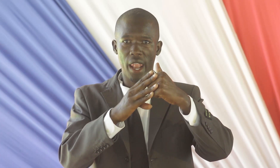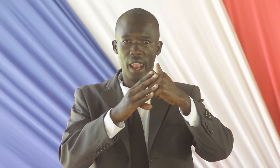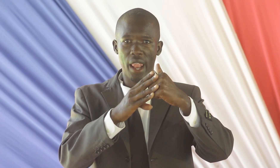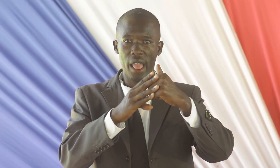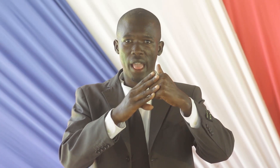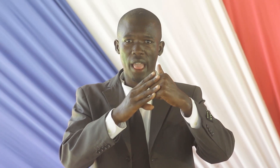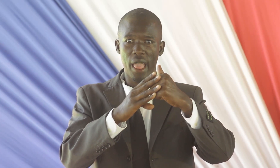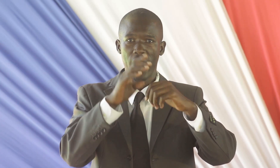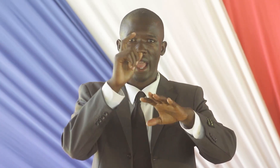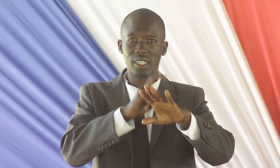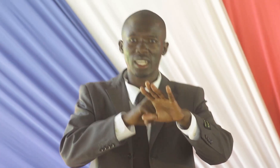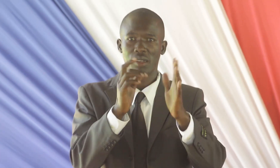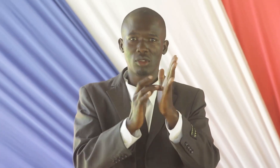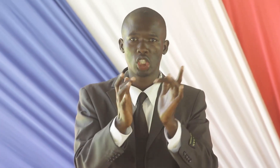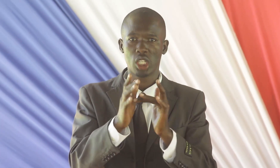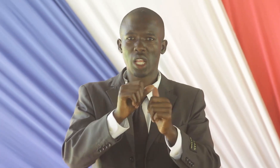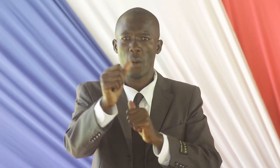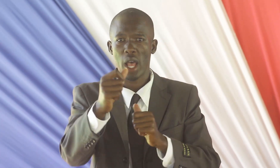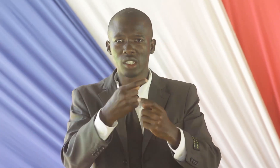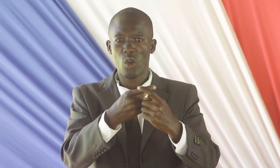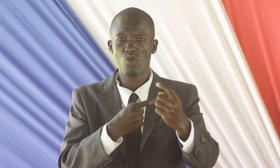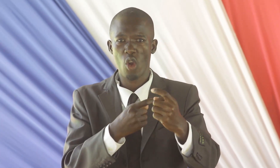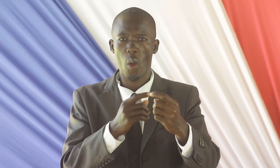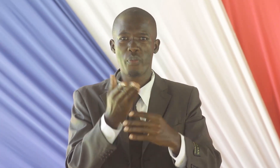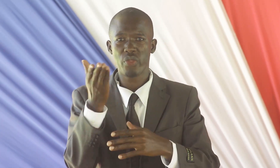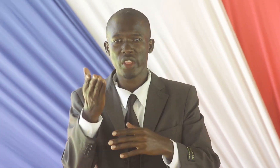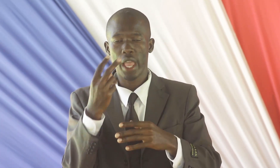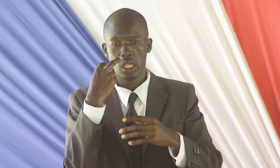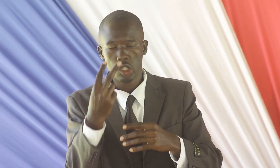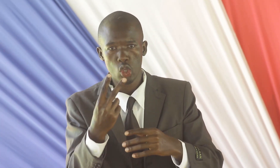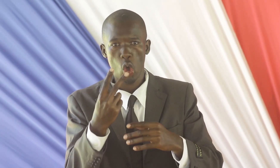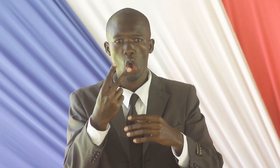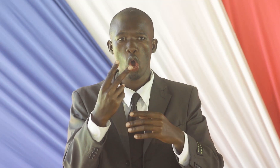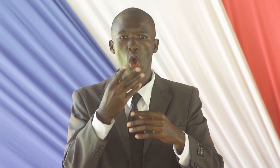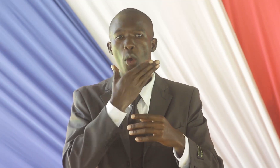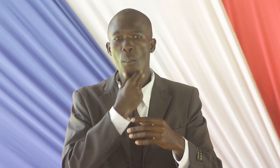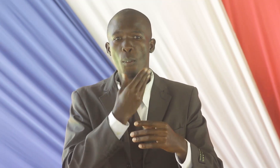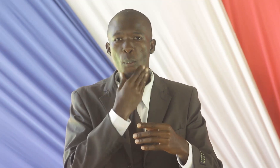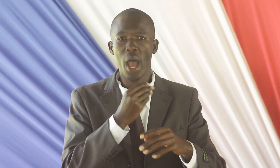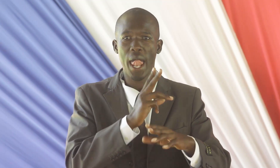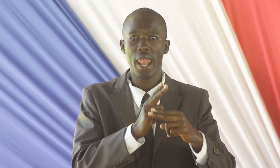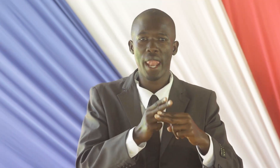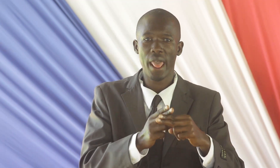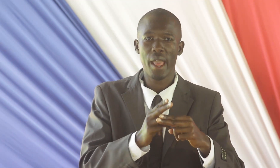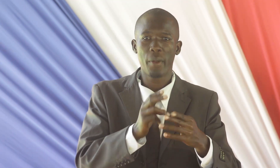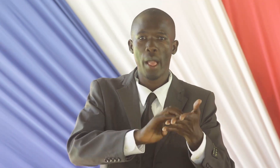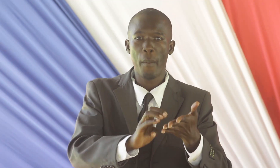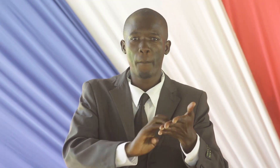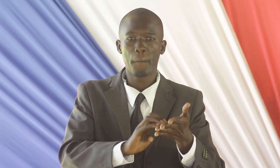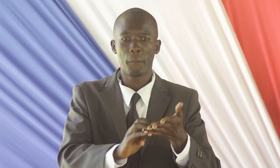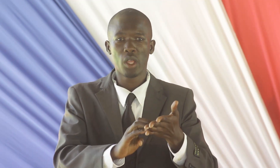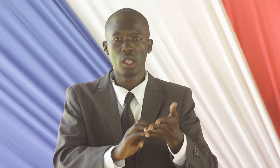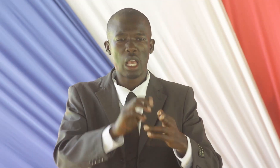Jesus passed forth from there, he saw a man named Matthew sitting at the receipt of